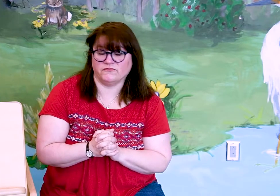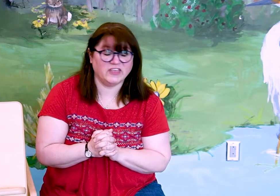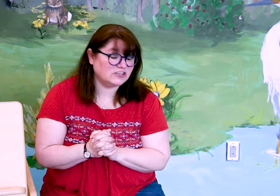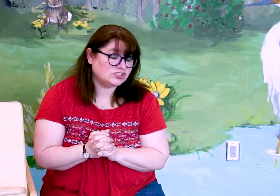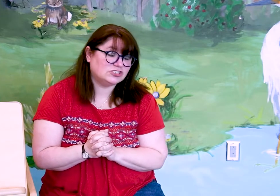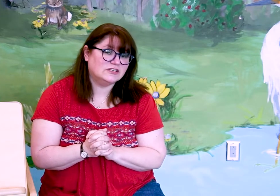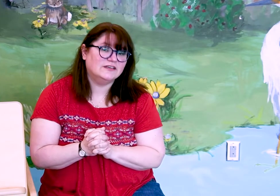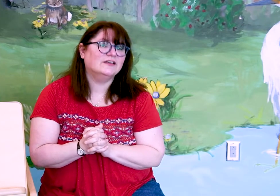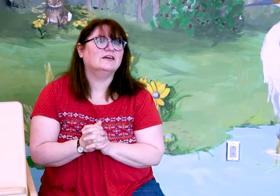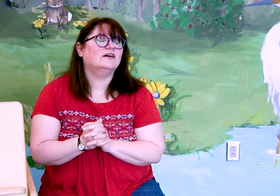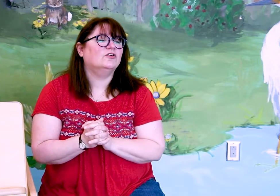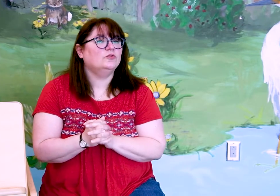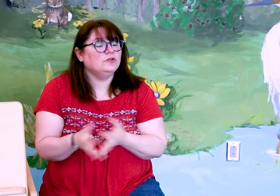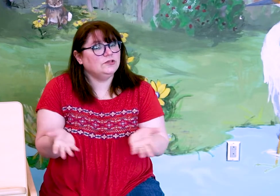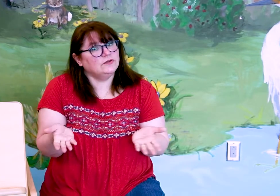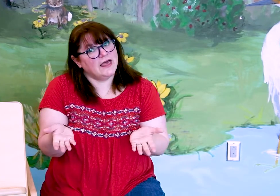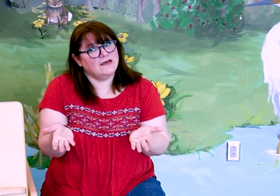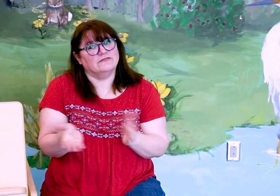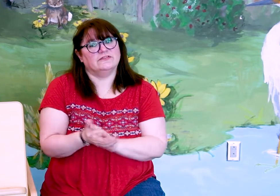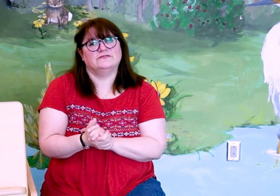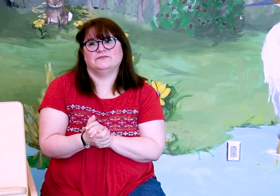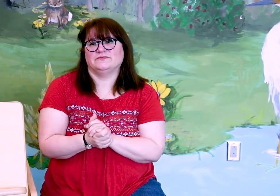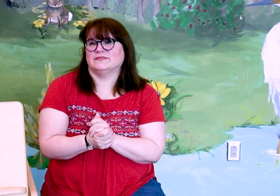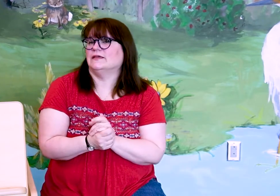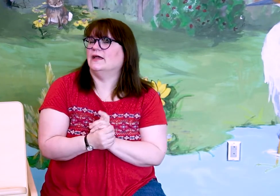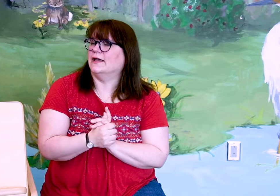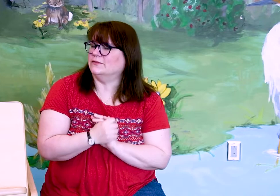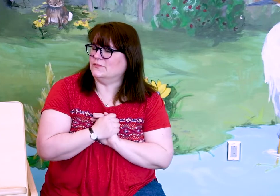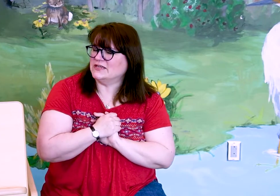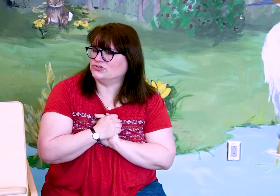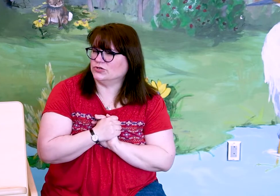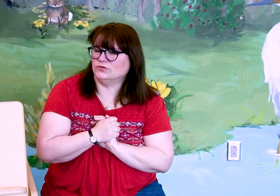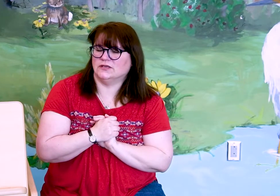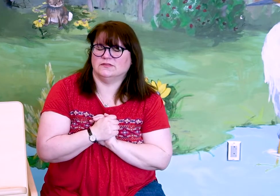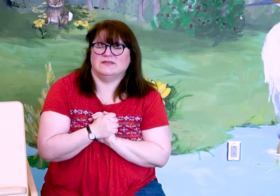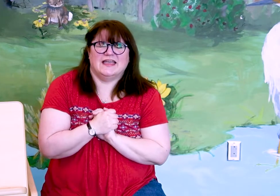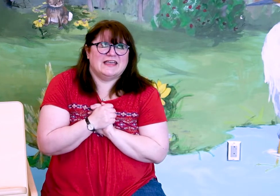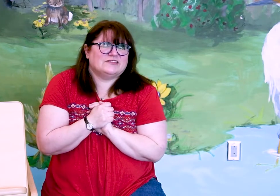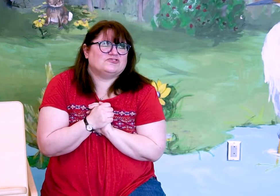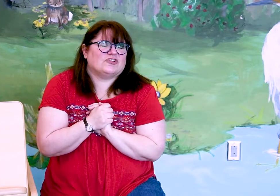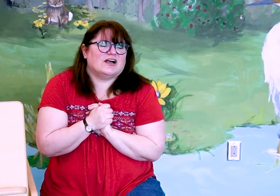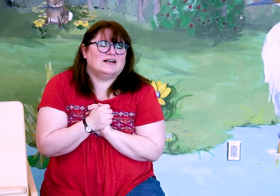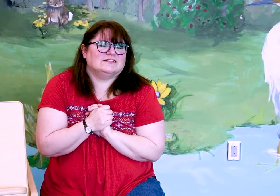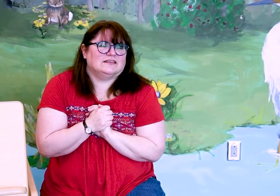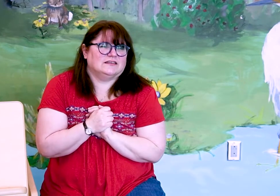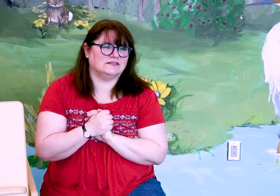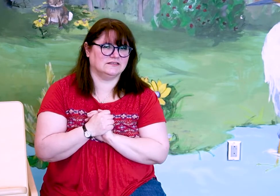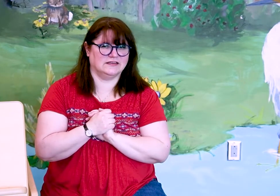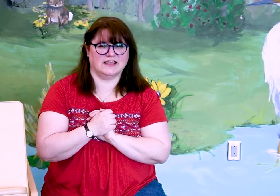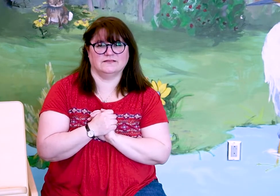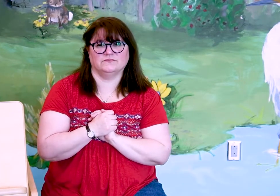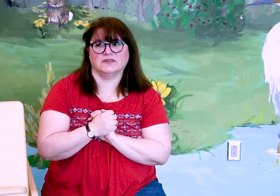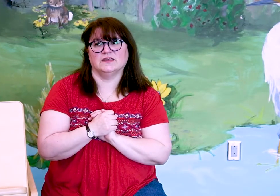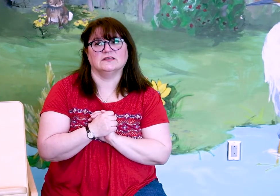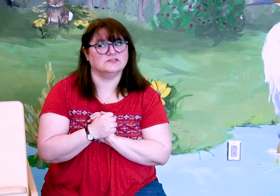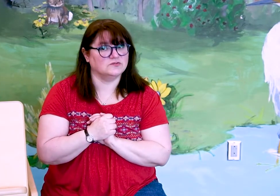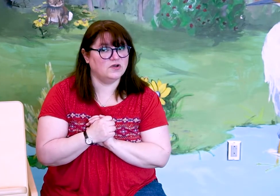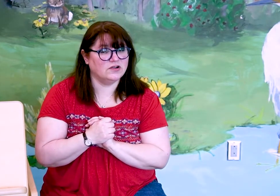fish. Who do you love? And make sure you give them extra hugs and kisses today because tomorrow